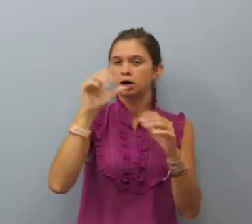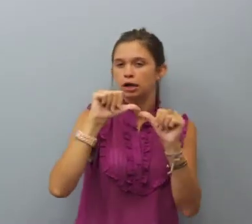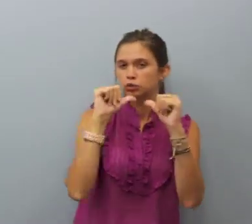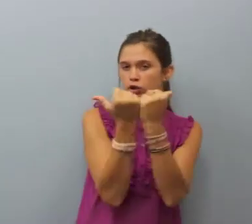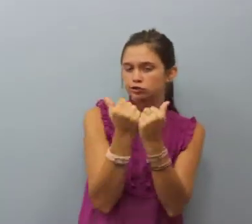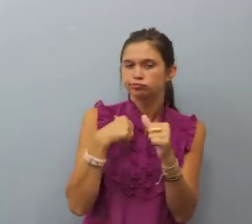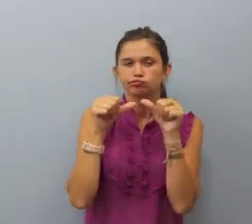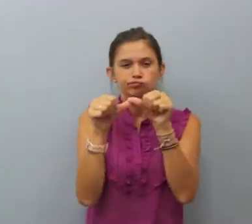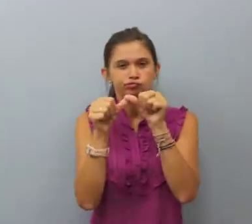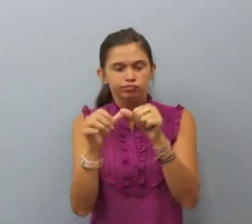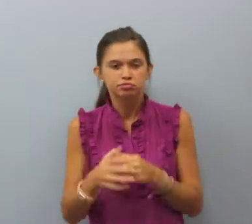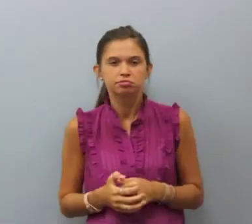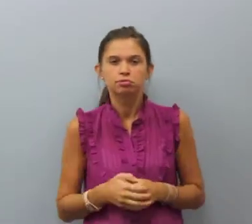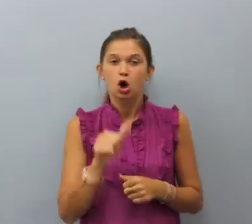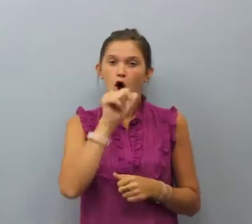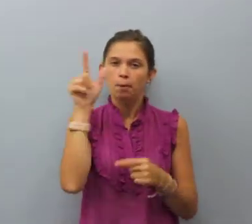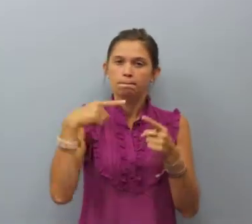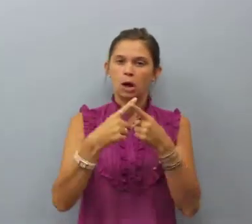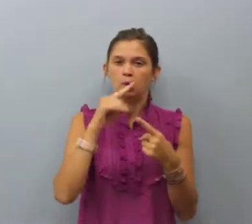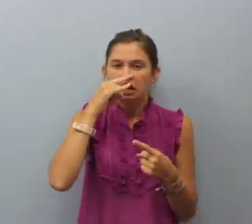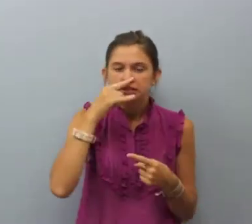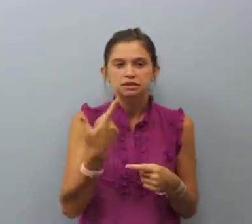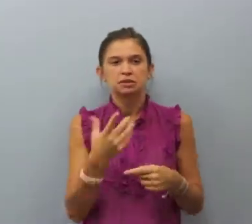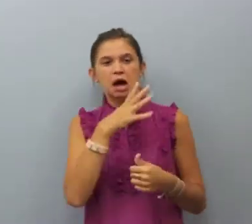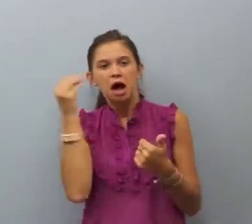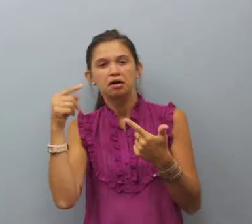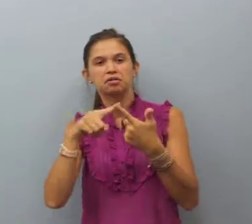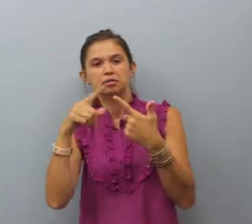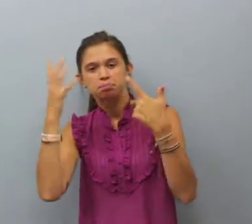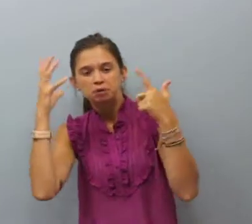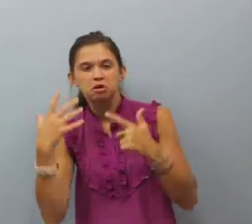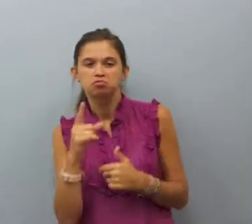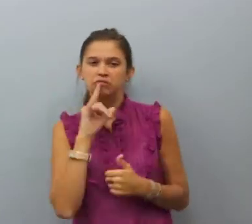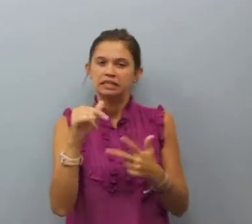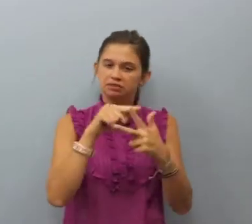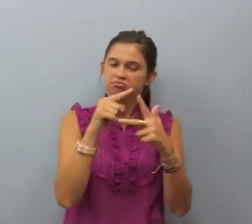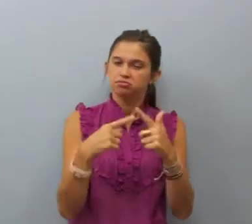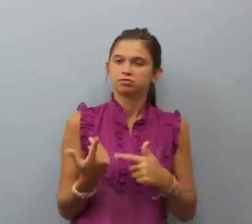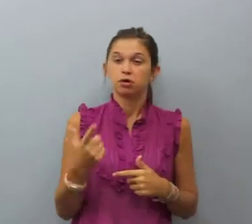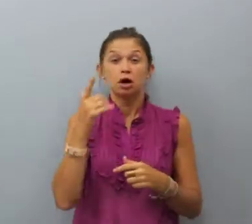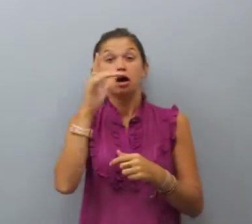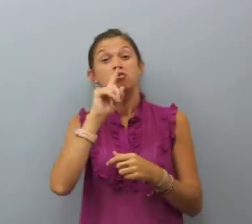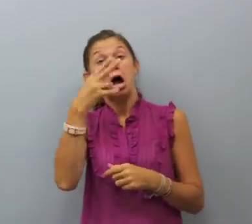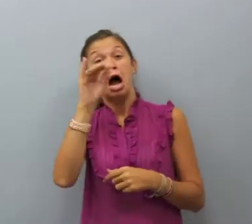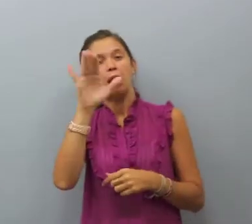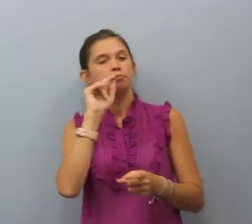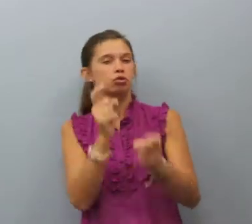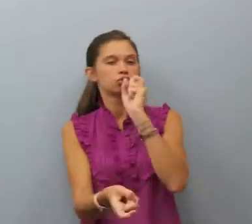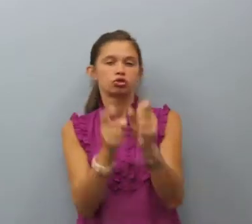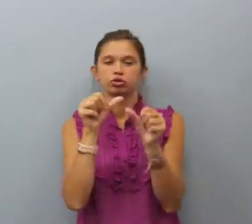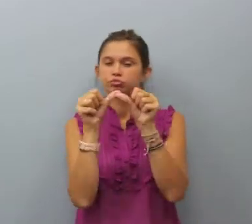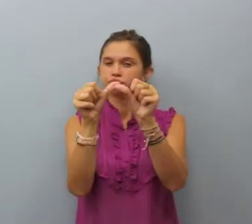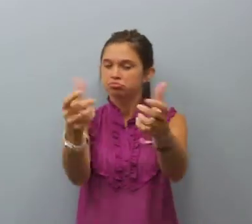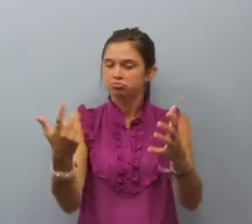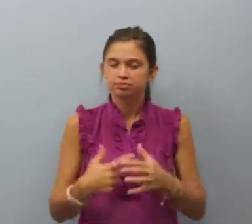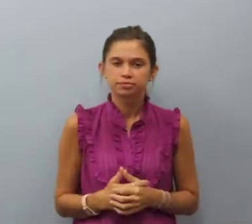She goes to the Deaf Basketball League and Association, and she